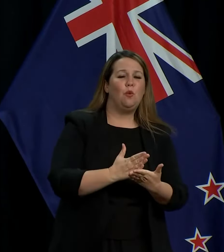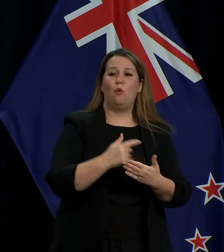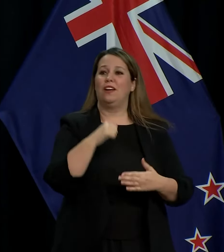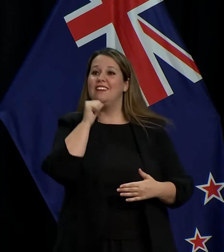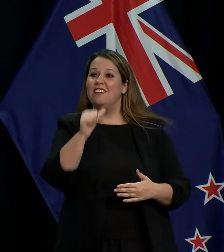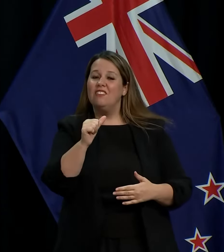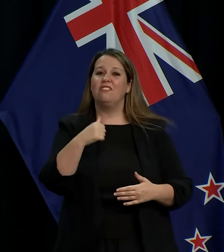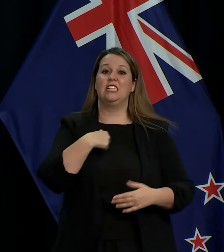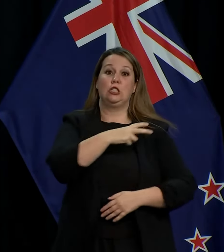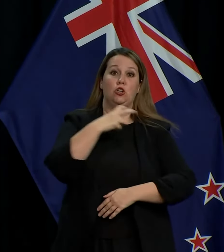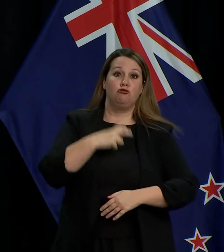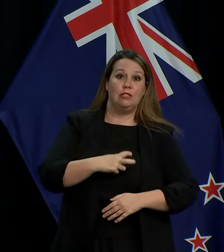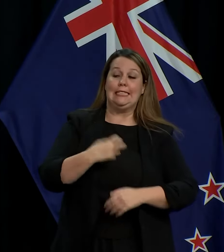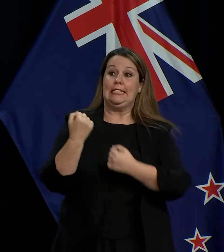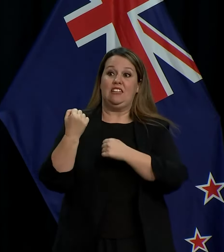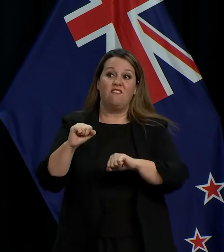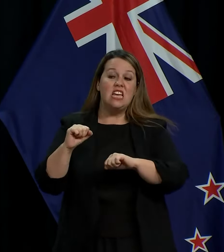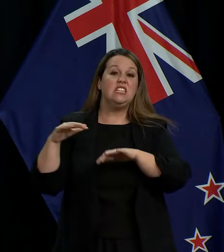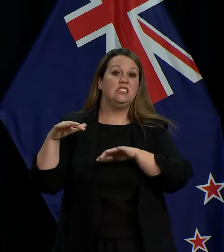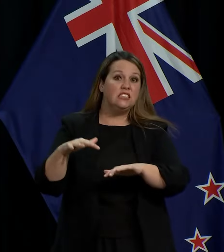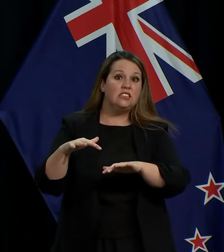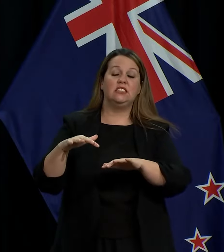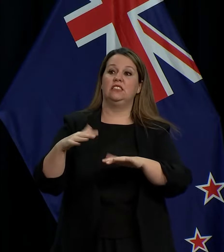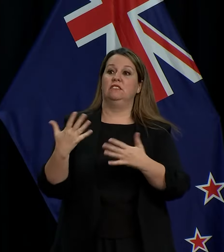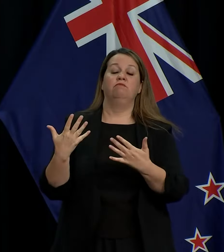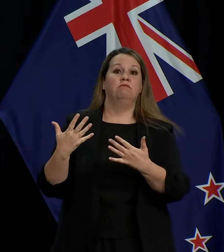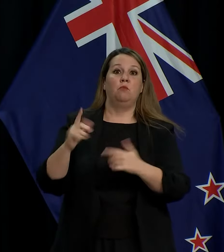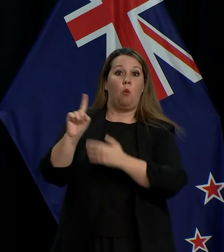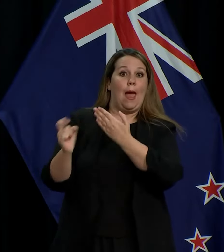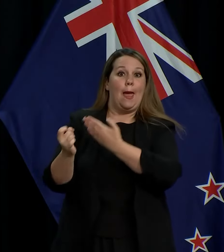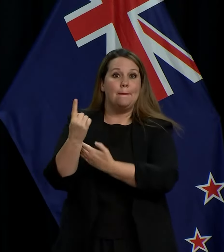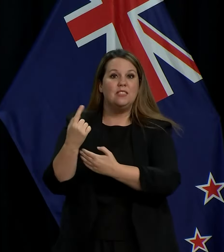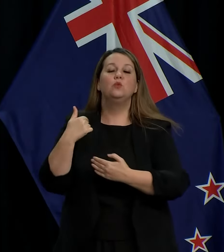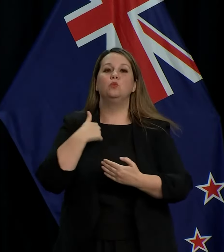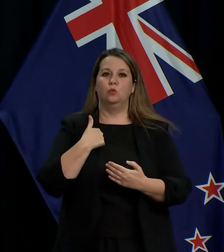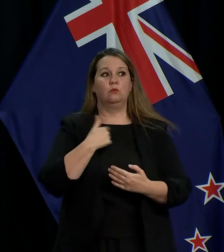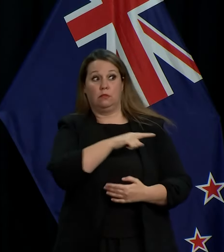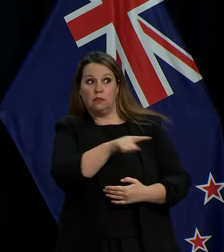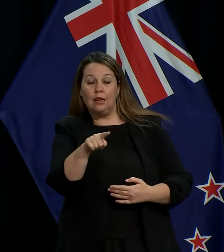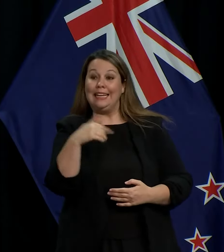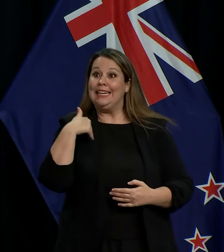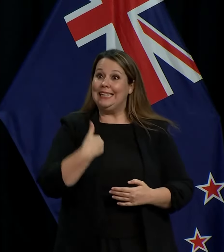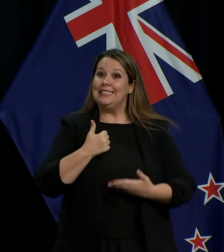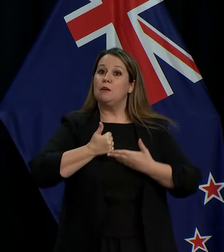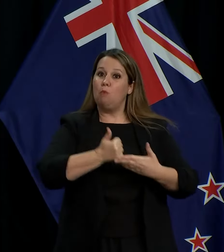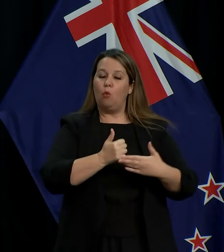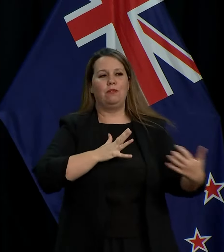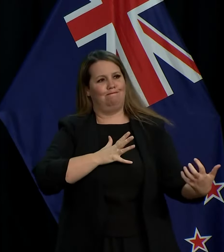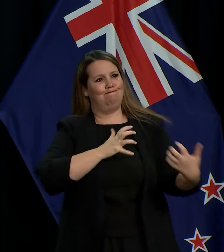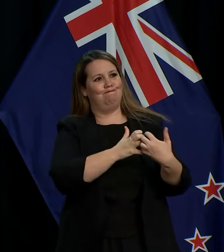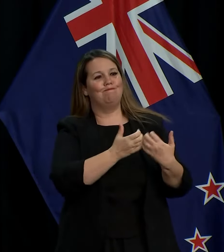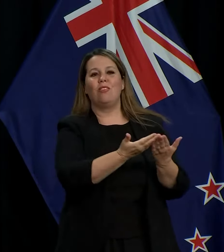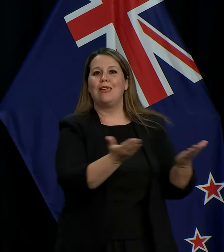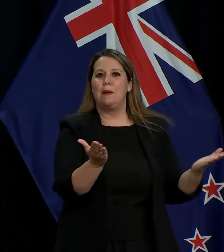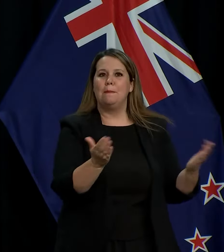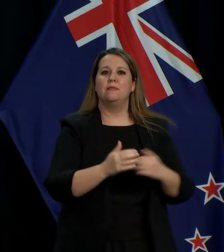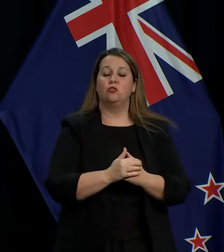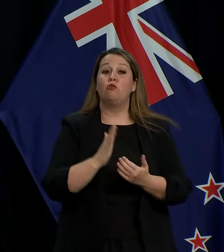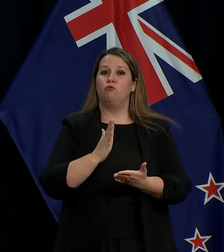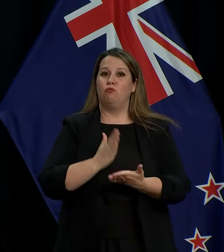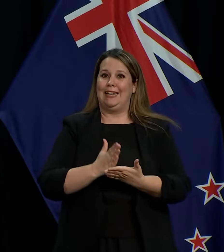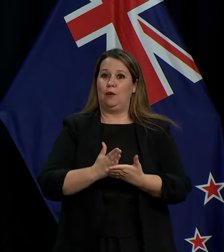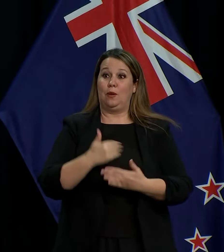training or capability arrangements that they may have needed support for, and we have done that for years. So the question that has to be asked